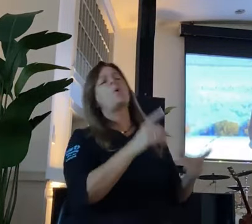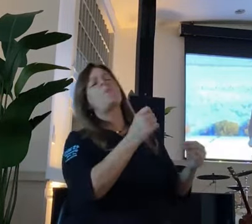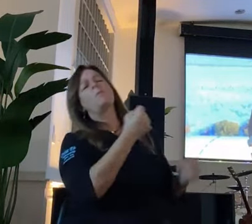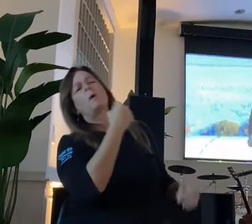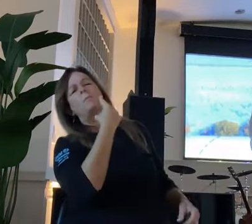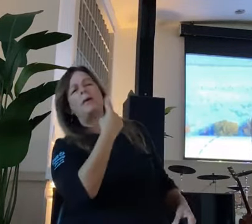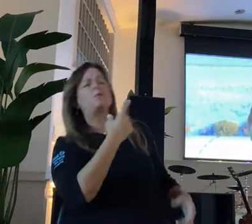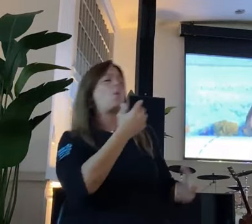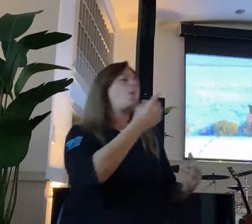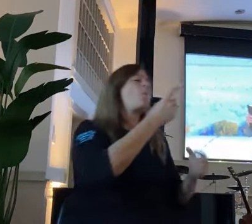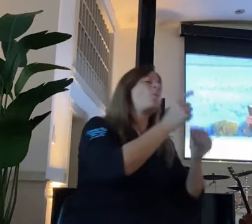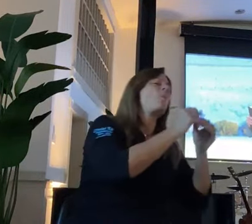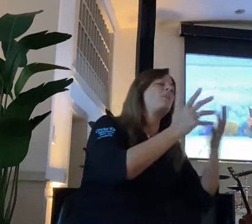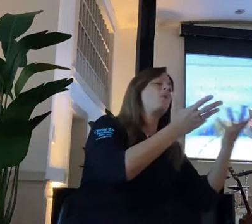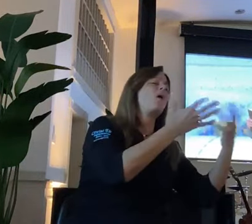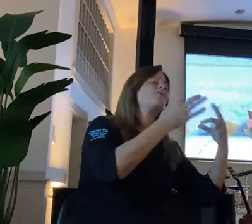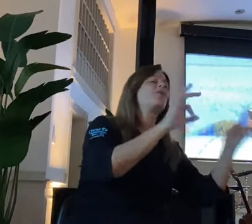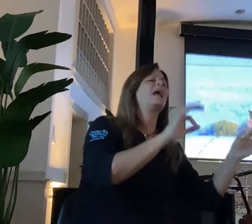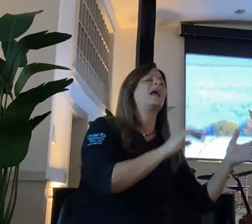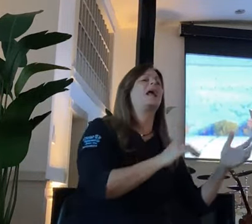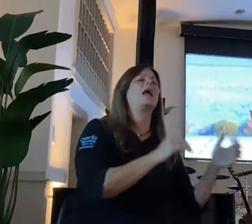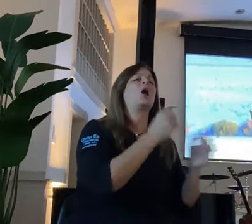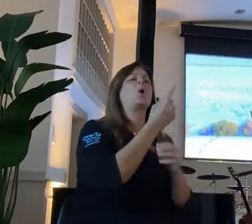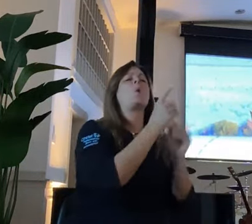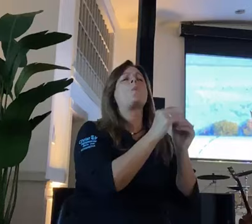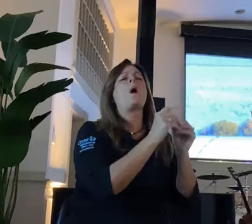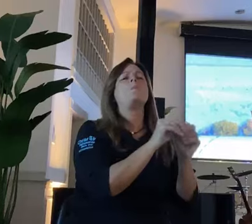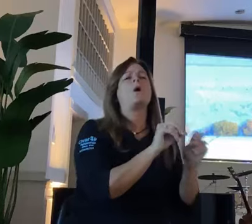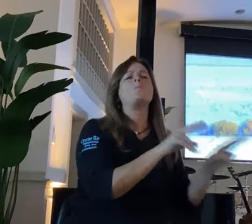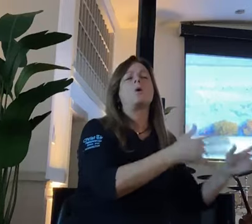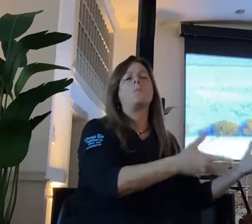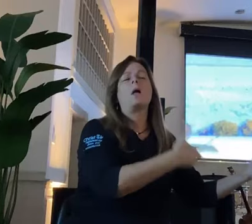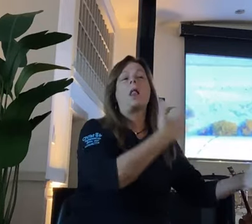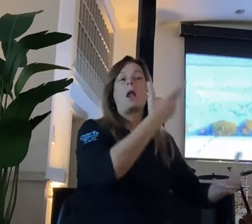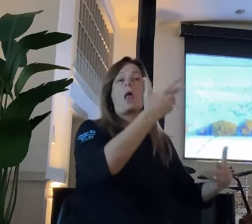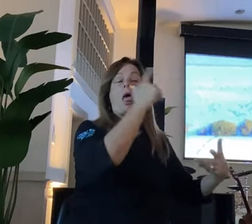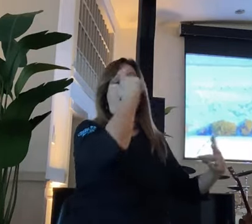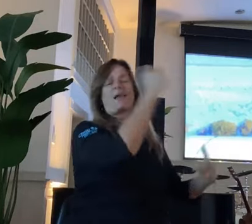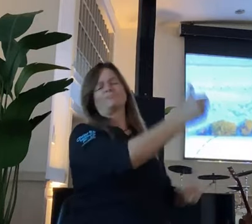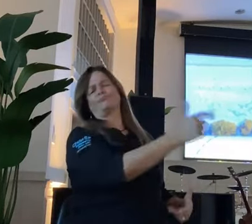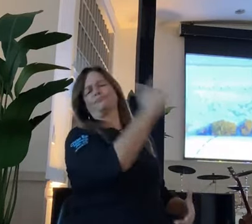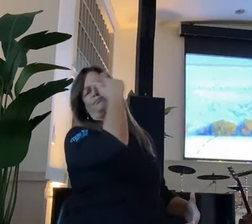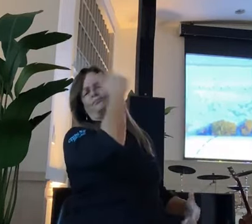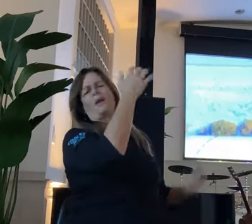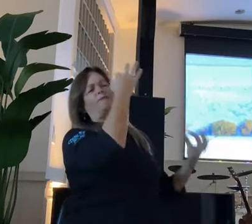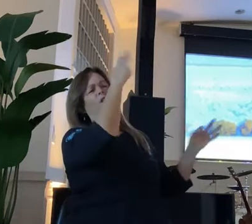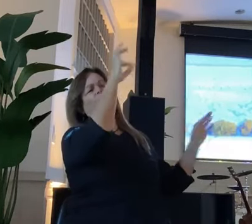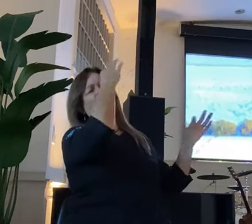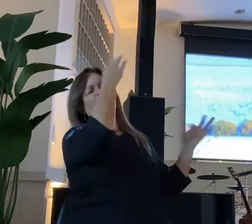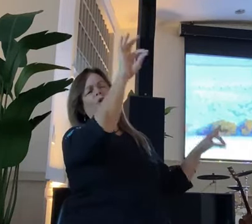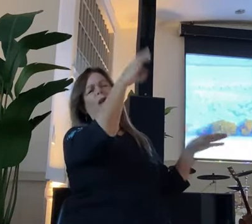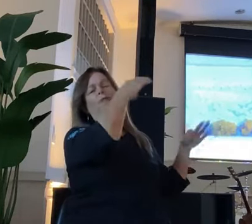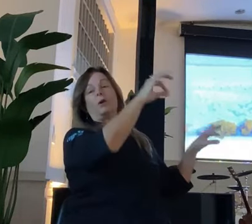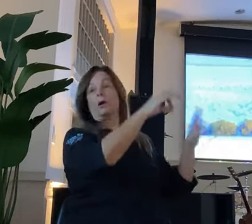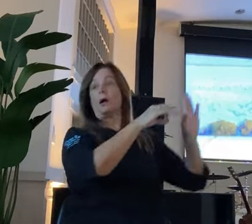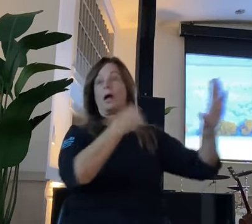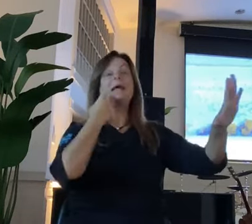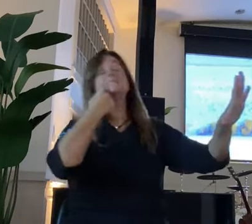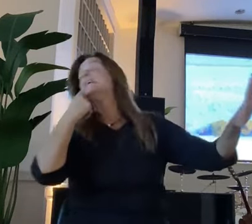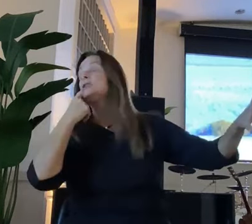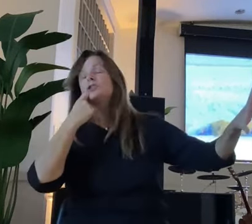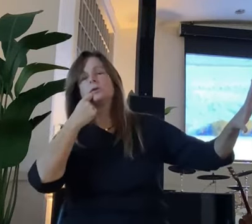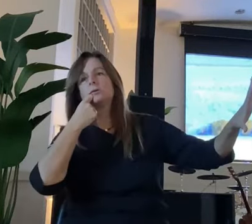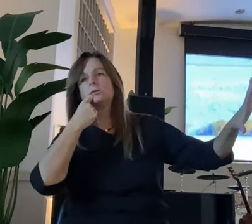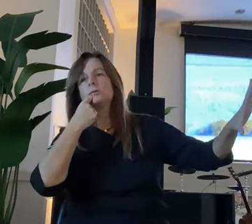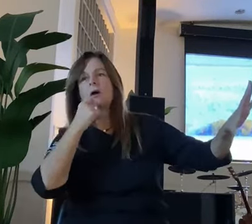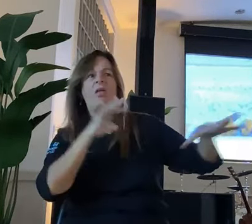one more hit. It's one more pill. Free your mind. It doesn't free your mind. You have some people that have been trying to break free from that addiction.